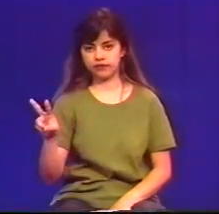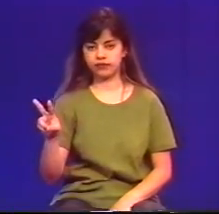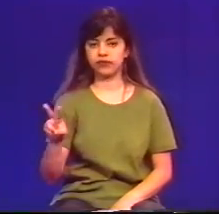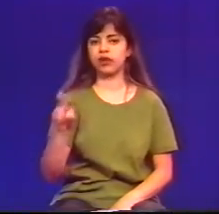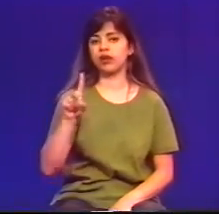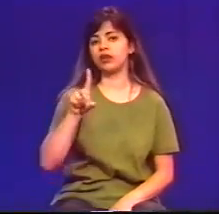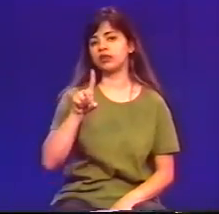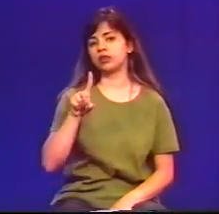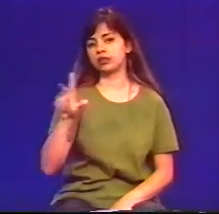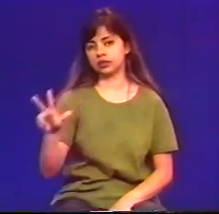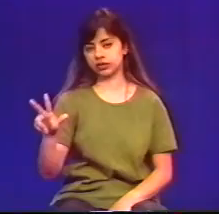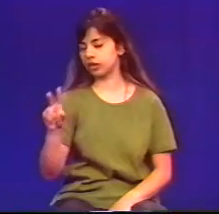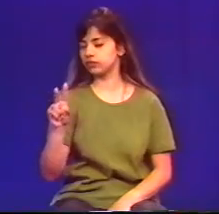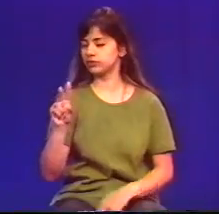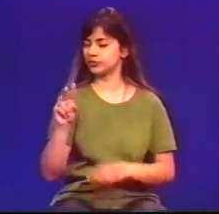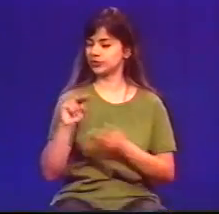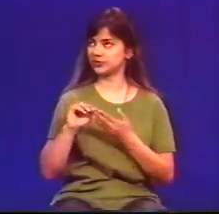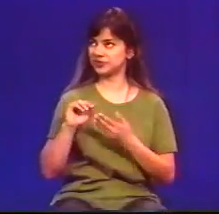12, 13,